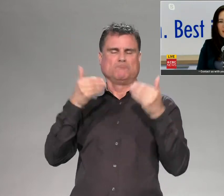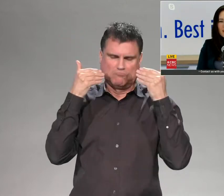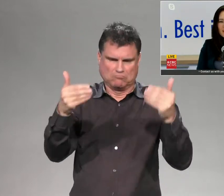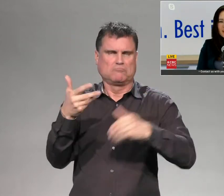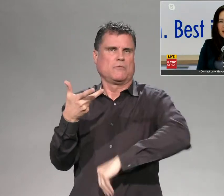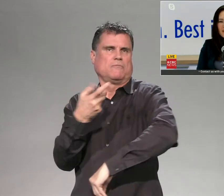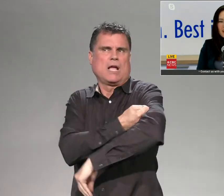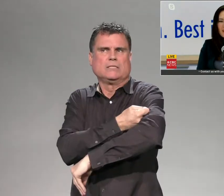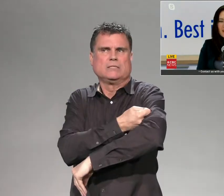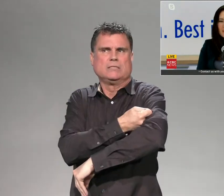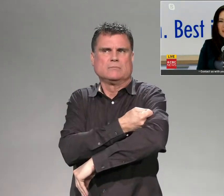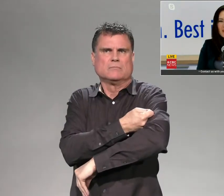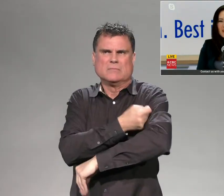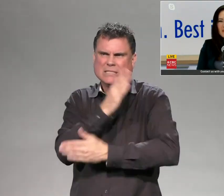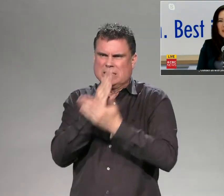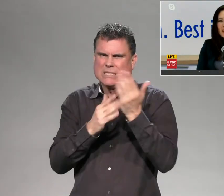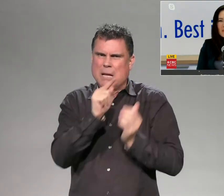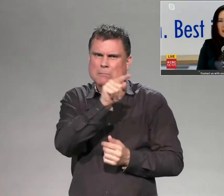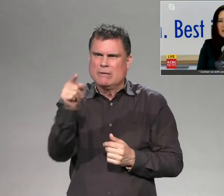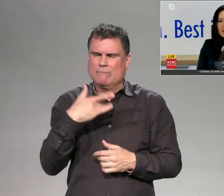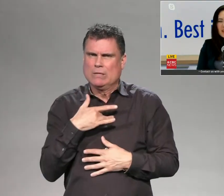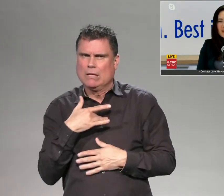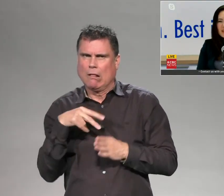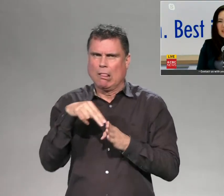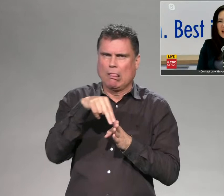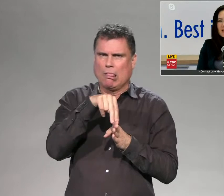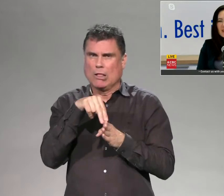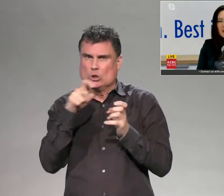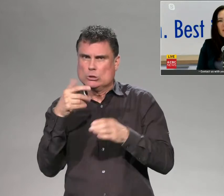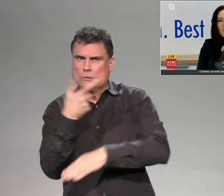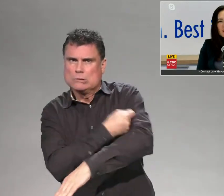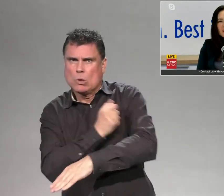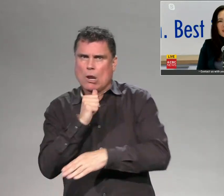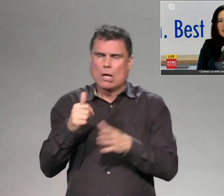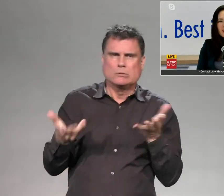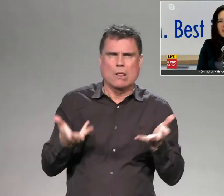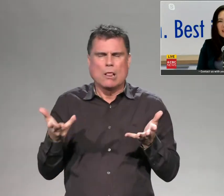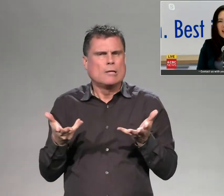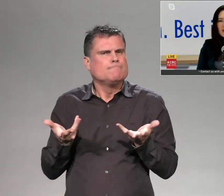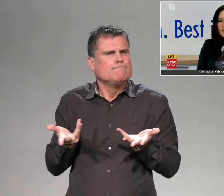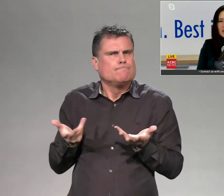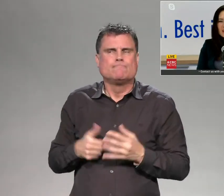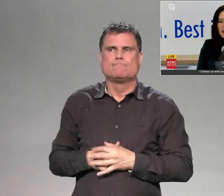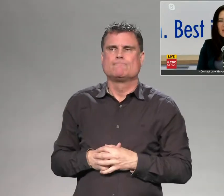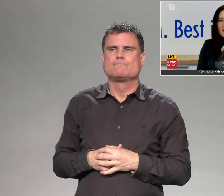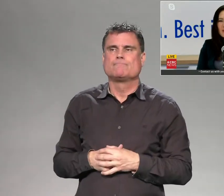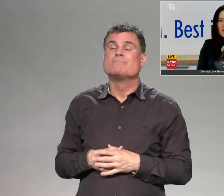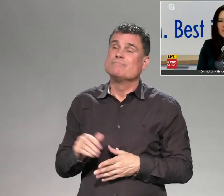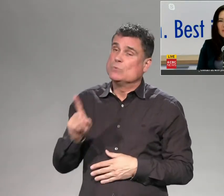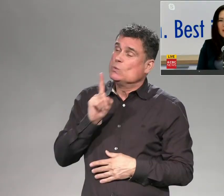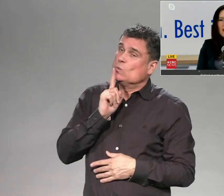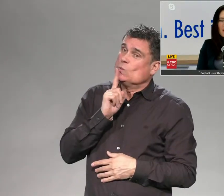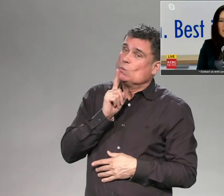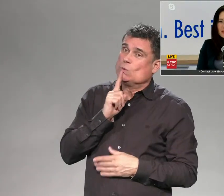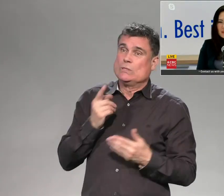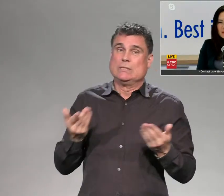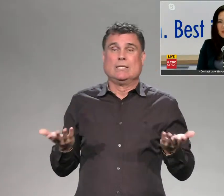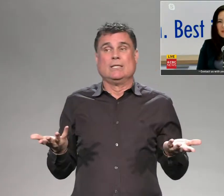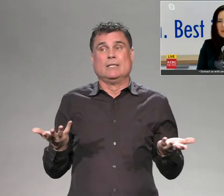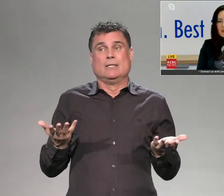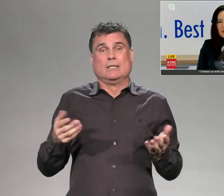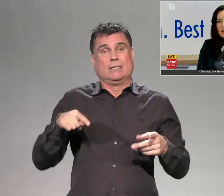both Dr. Henry and Dr. McDonald mentioned science in action. While it is science in action, it has gone through a